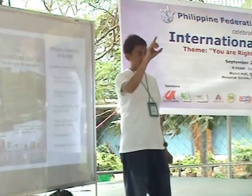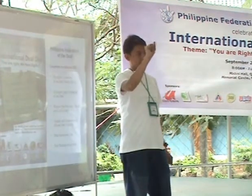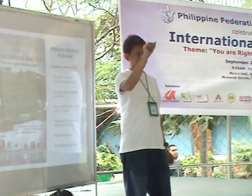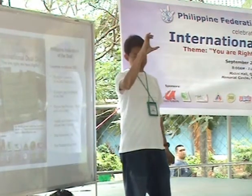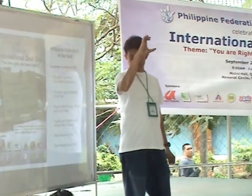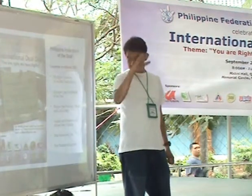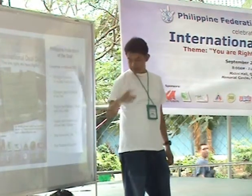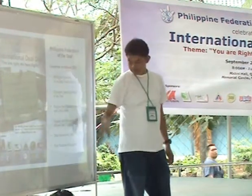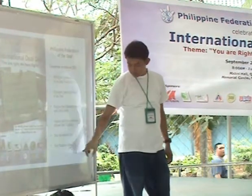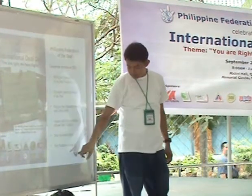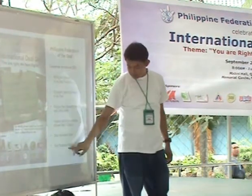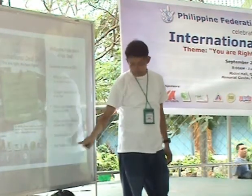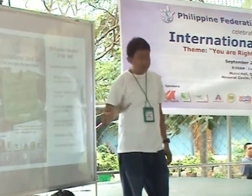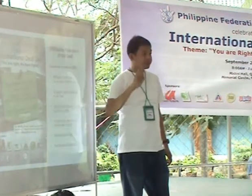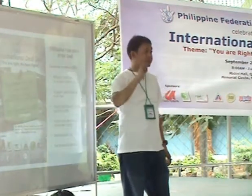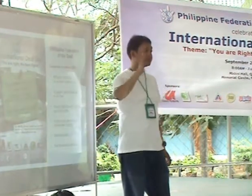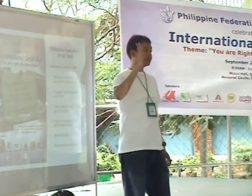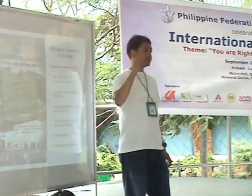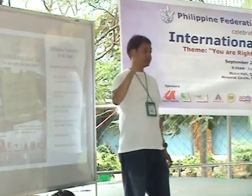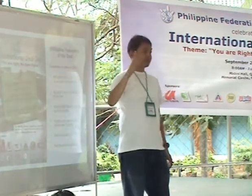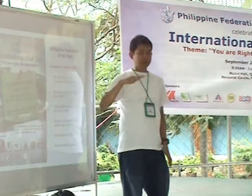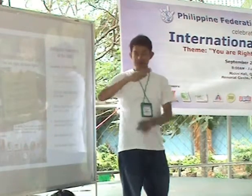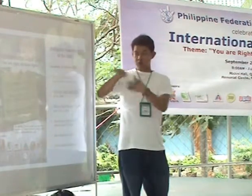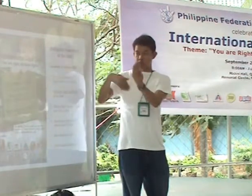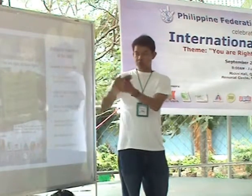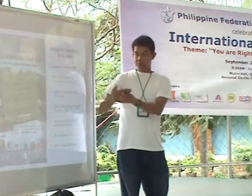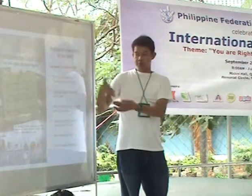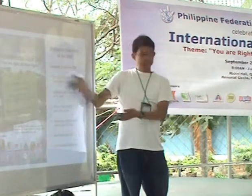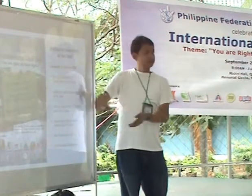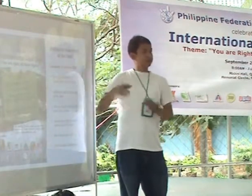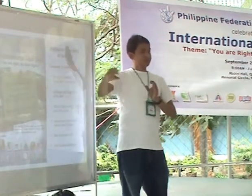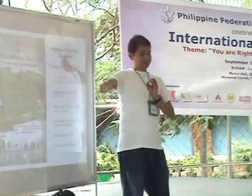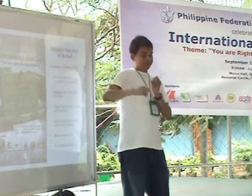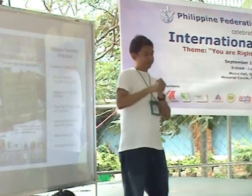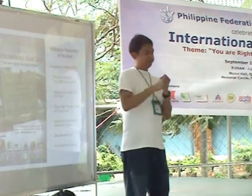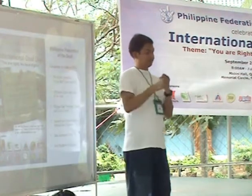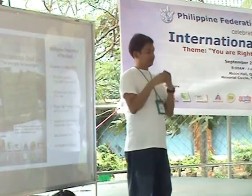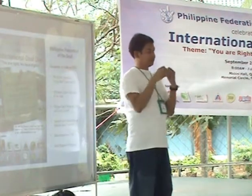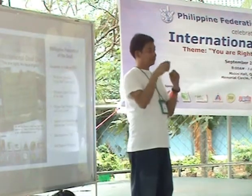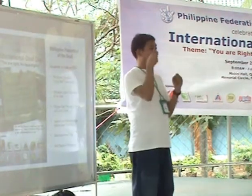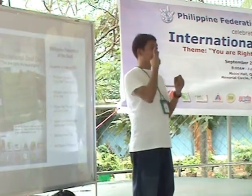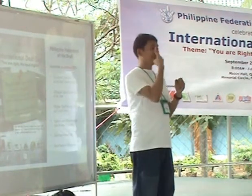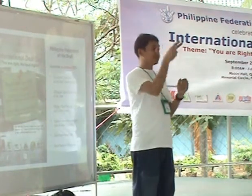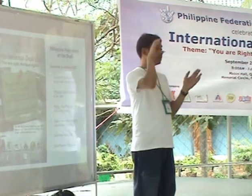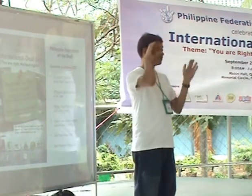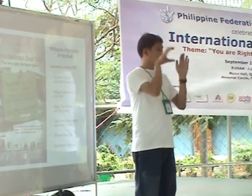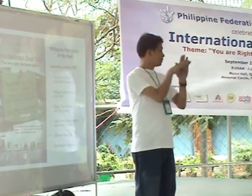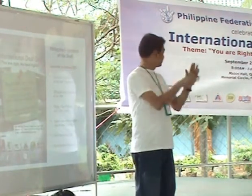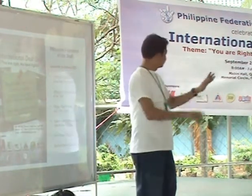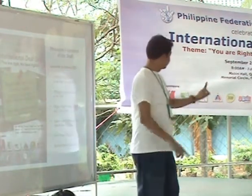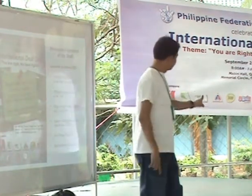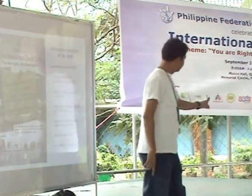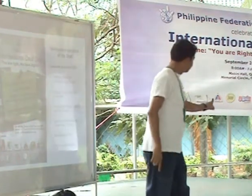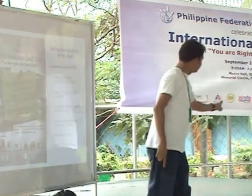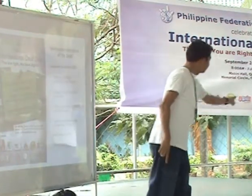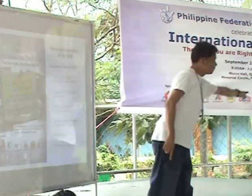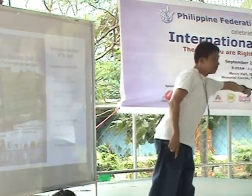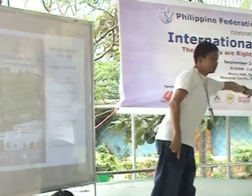support the C, the death rainbow club, and the death window for B. So, ito yung mga support, ito yung